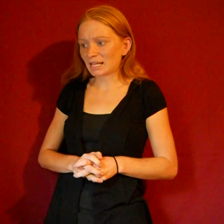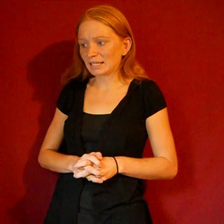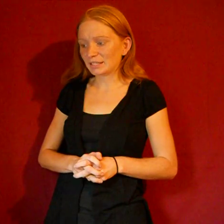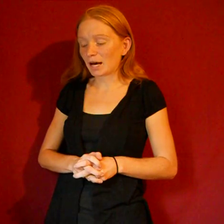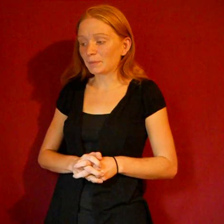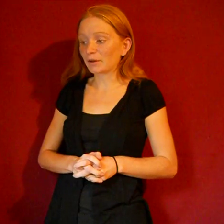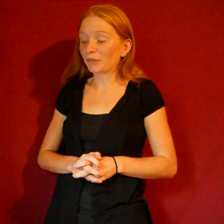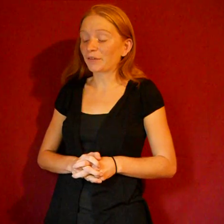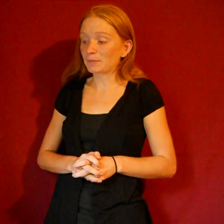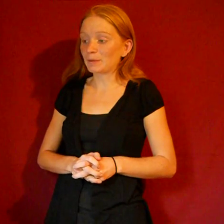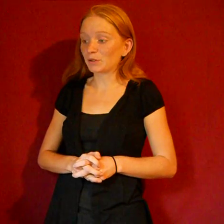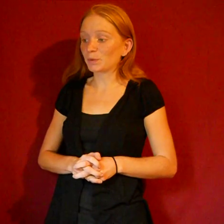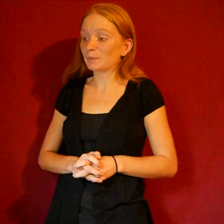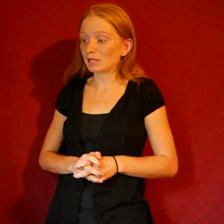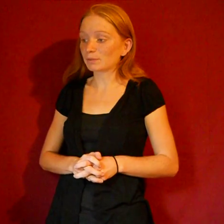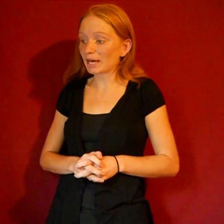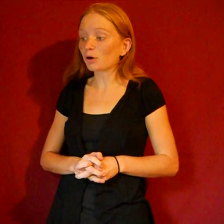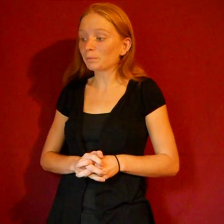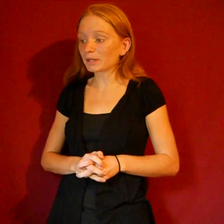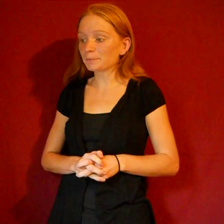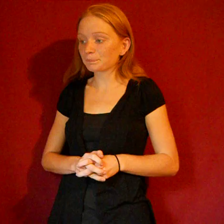decided to come here and thought that maybe you would be able to help me.